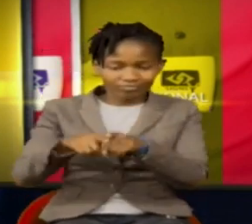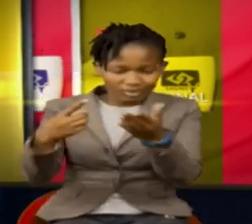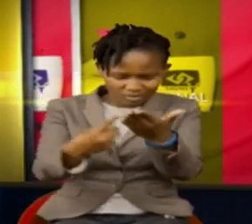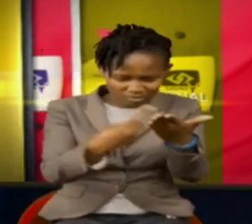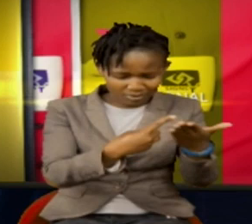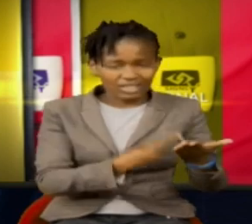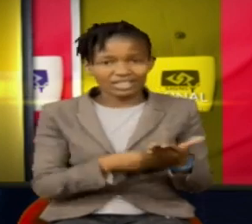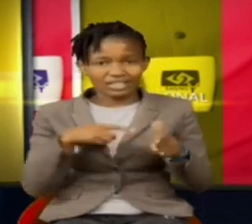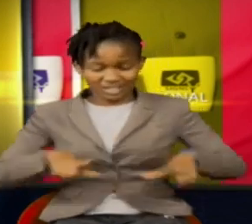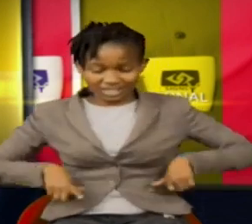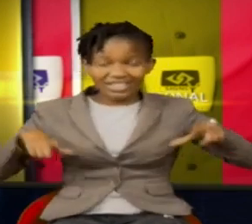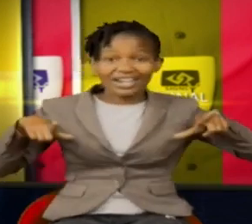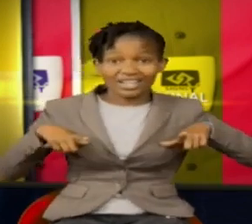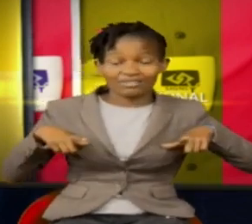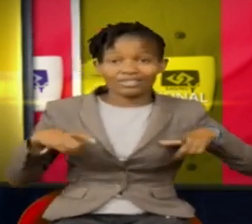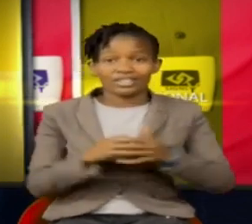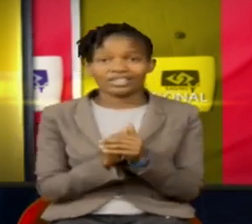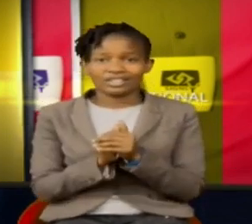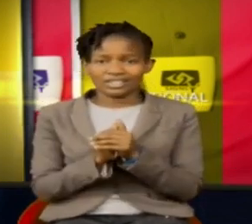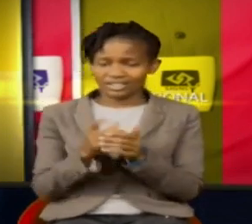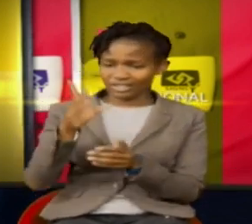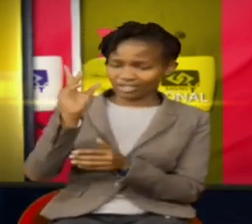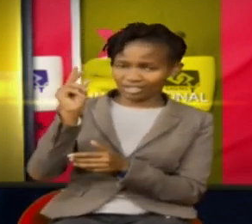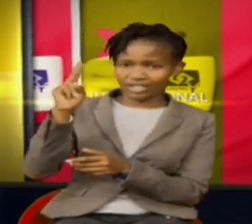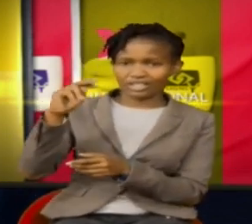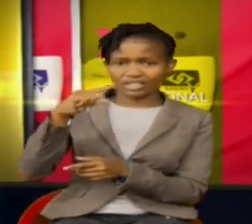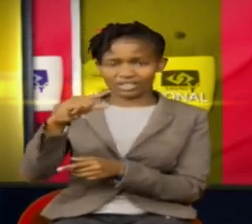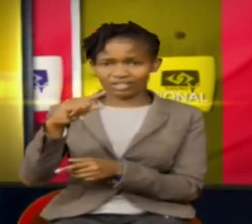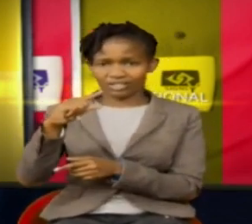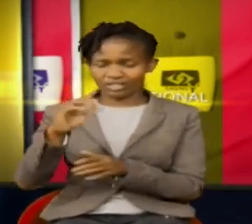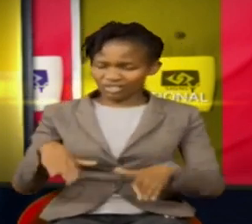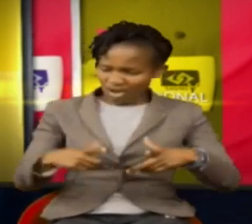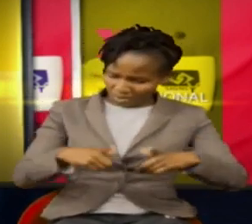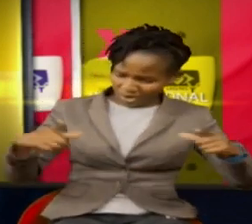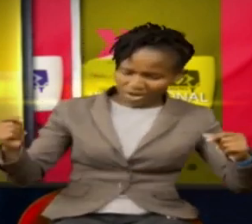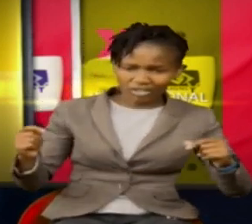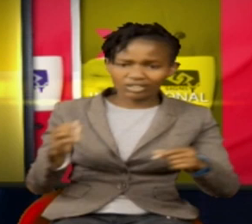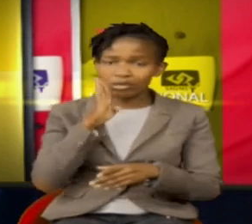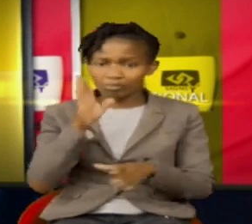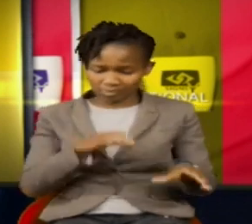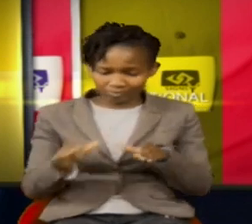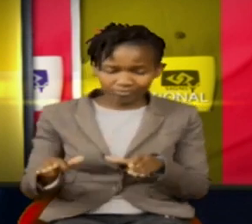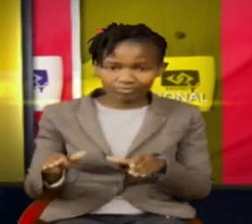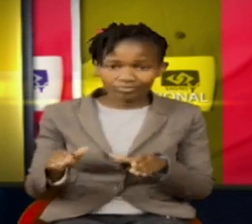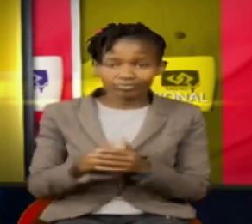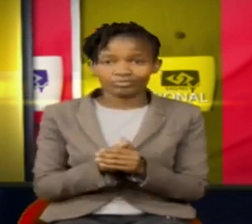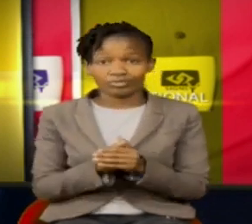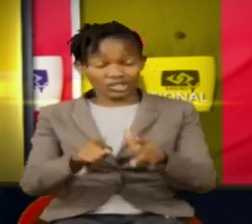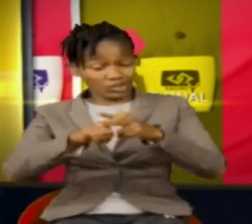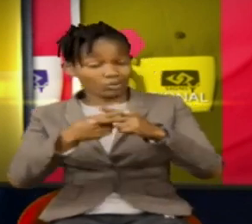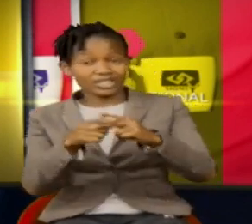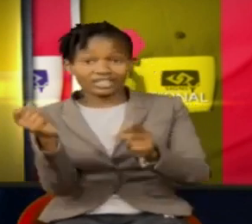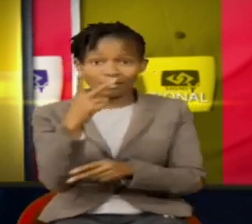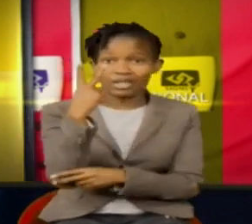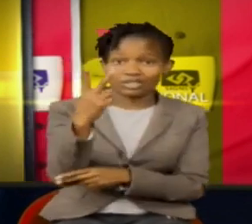you in this live broadcast. And so, DNG. Yes. How long have you been doing this? We enrolled Punguza in February of